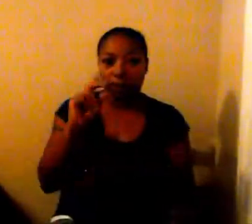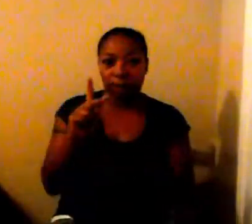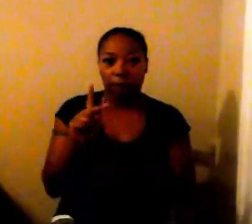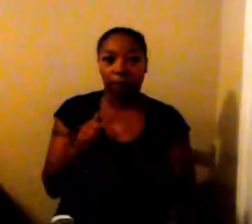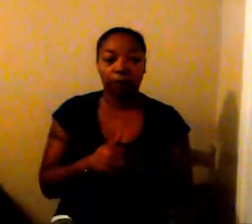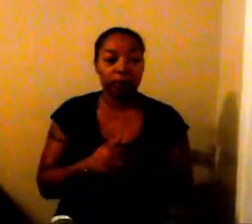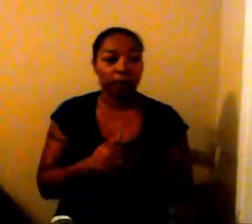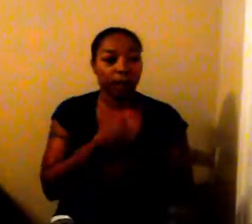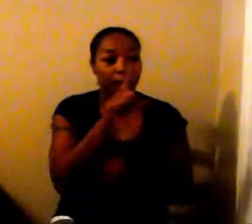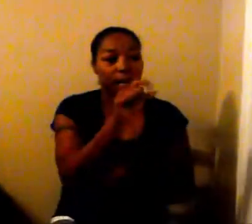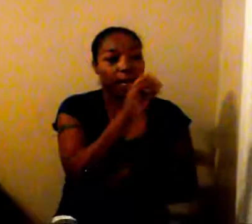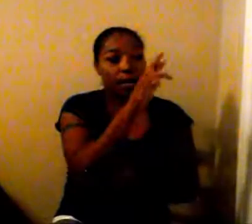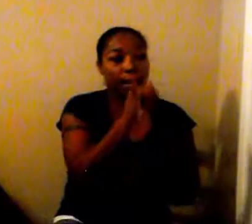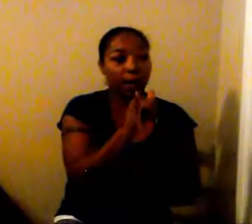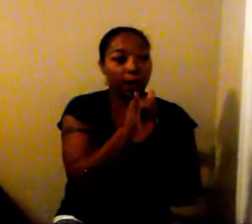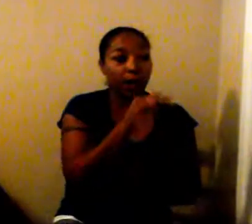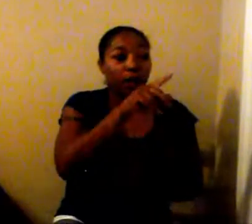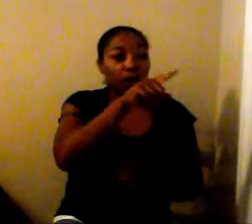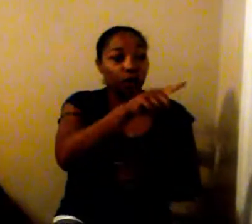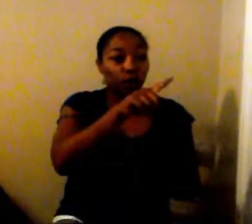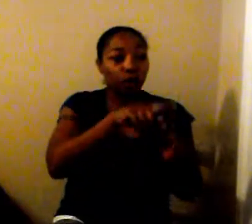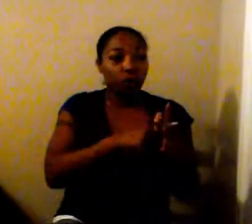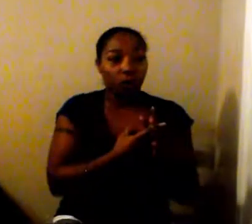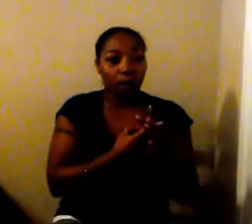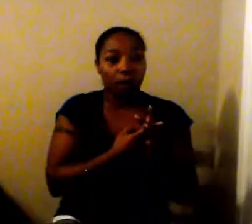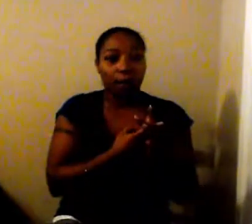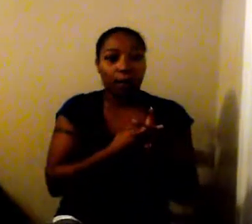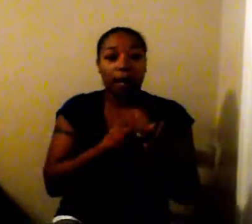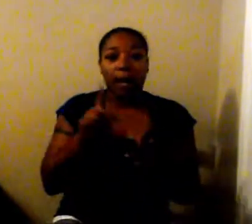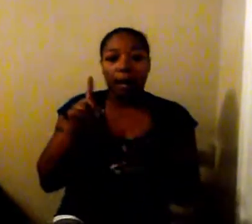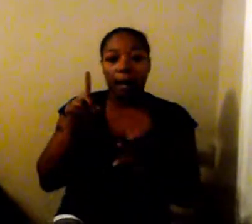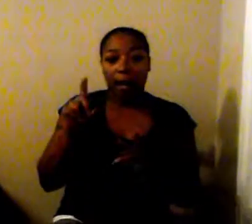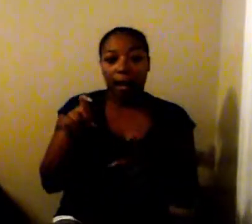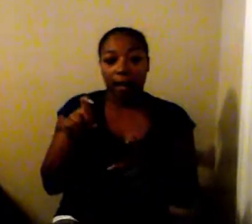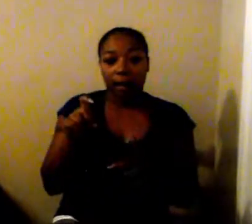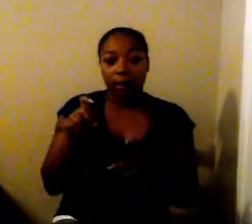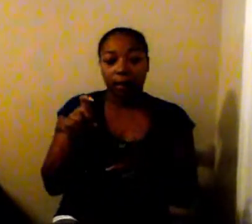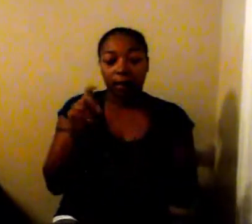okay? Larry, you start and ask